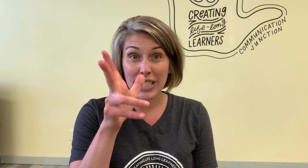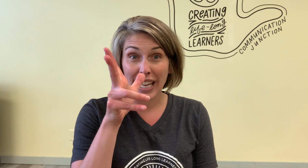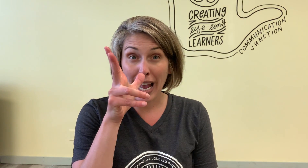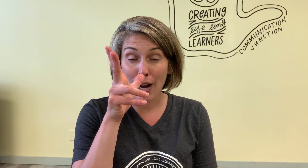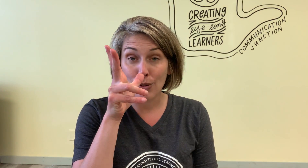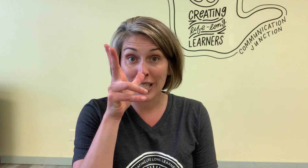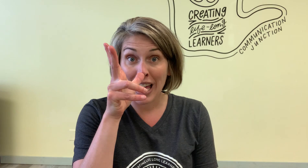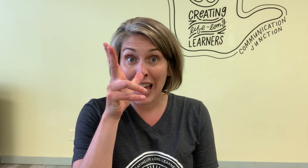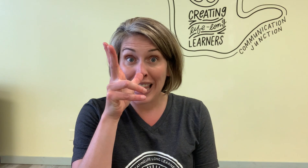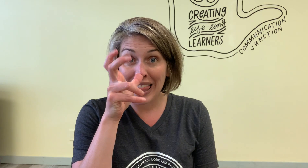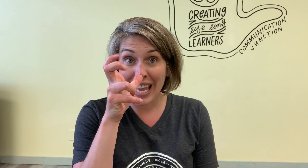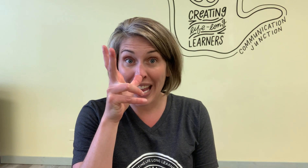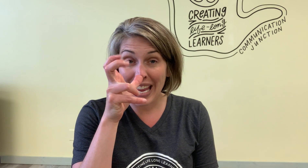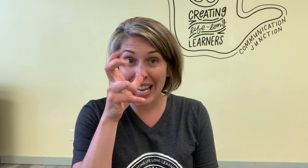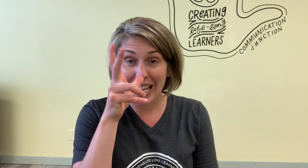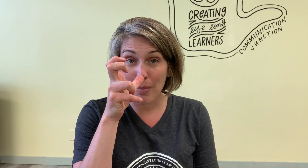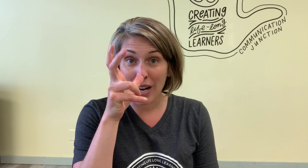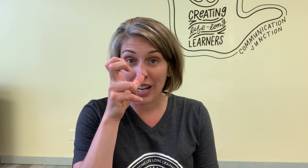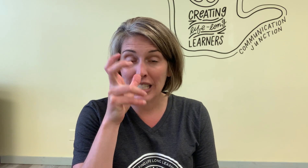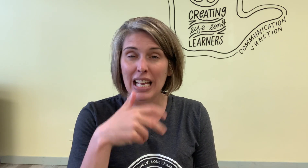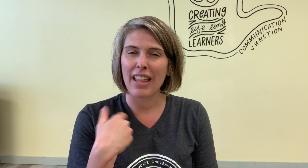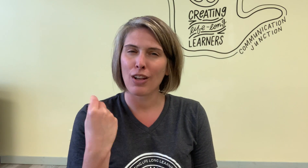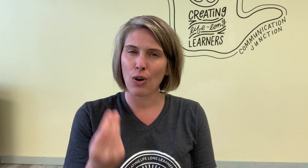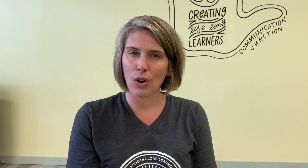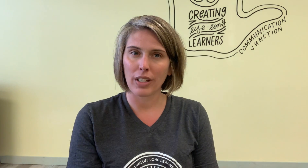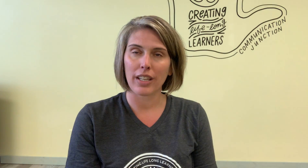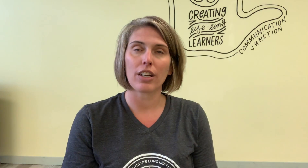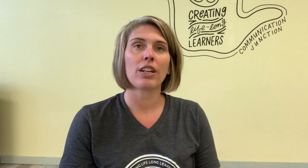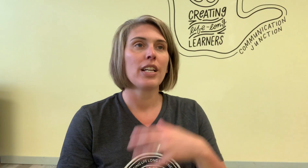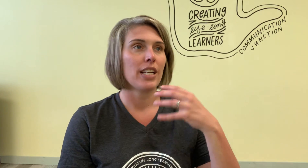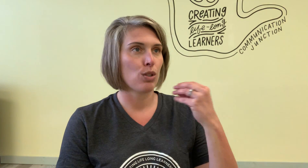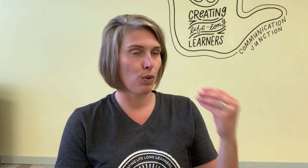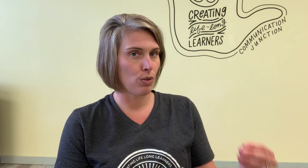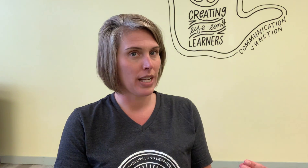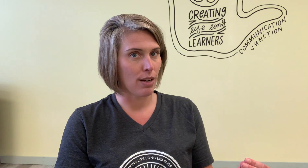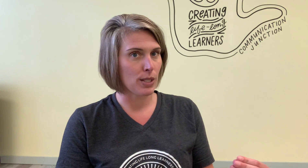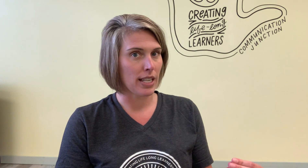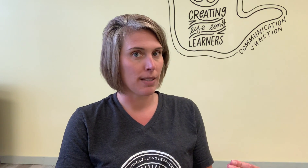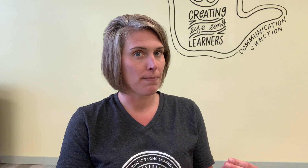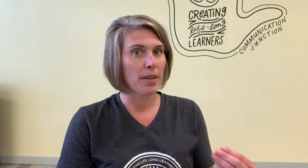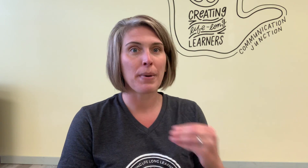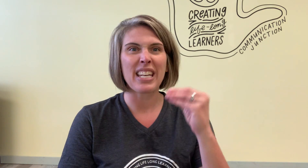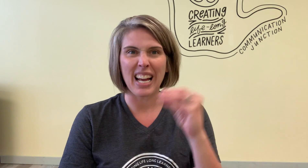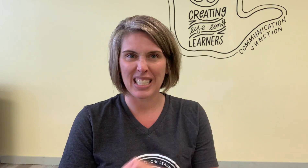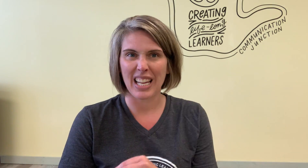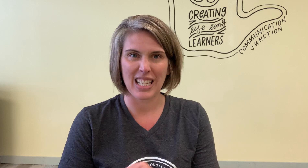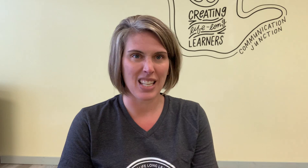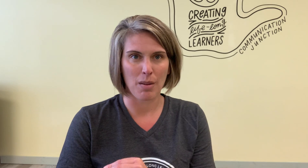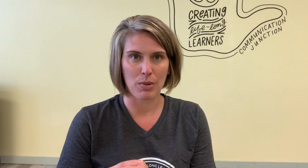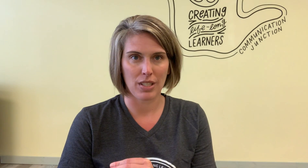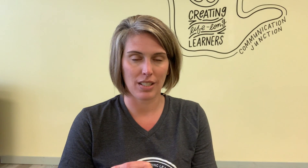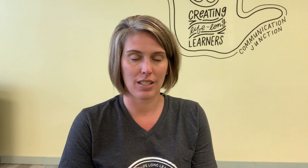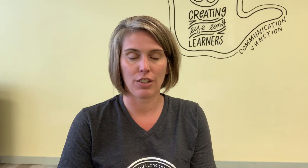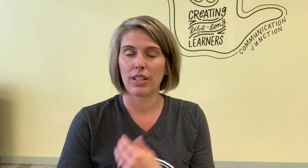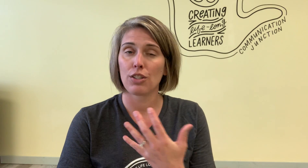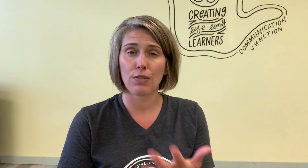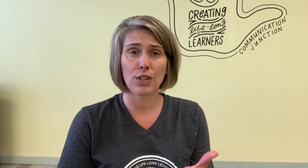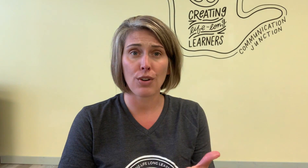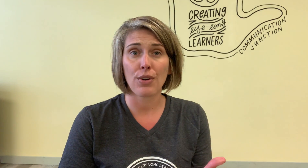to count Ladybugs, and the goal here is rote counting, but not signing the numbers necessarily. So if you don't know how